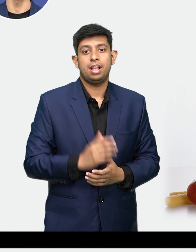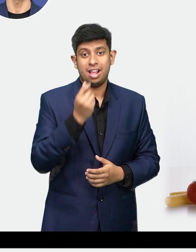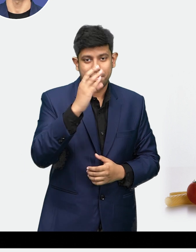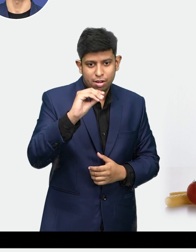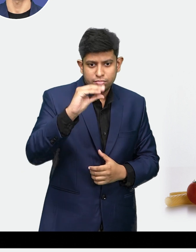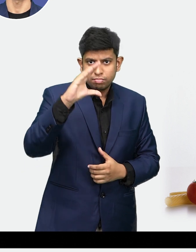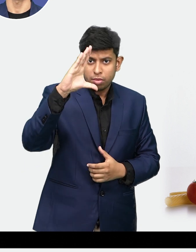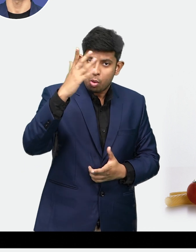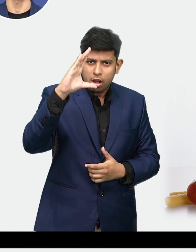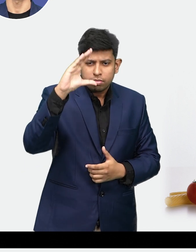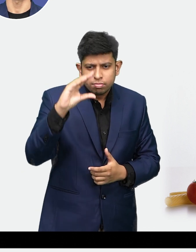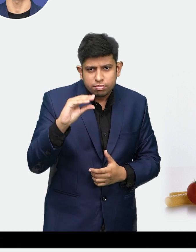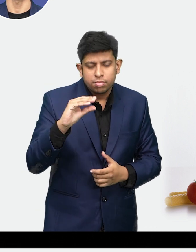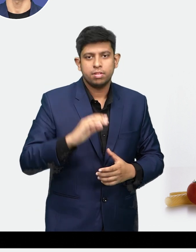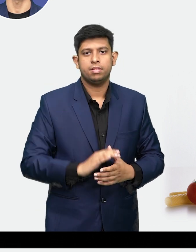volume,